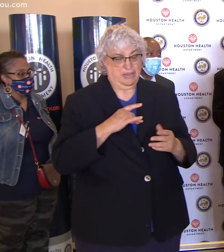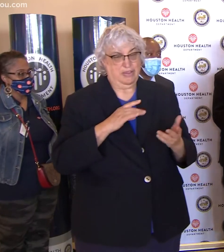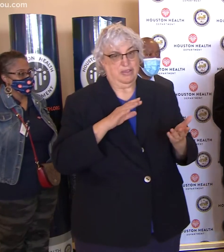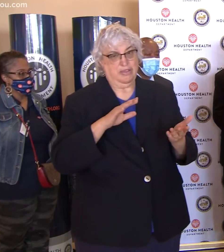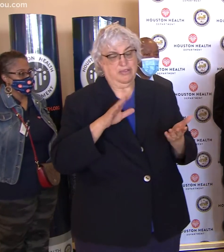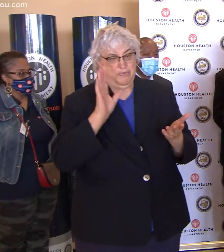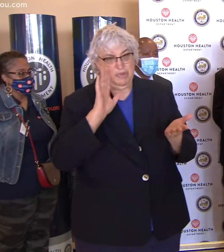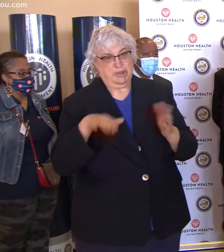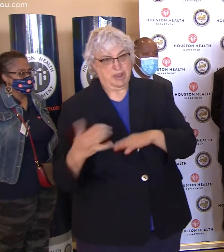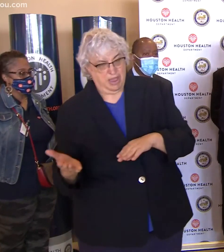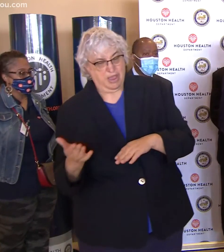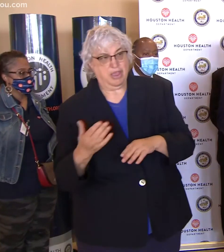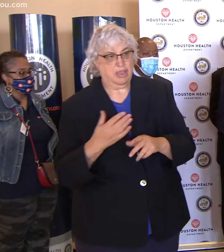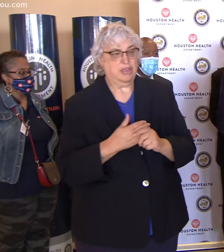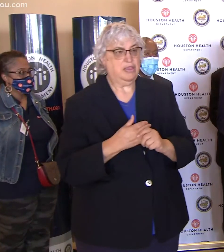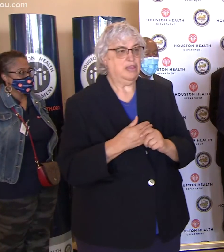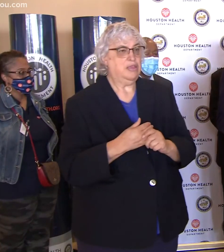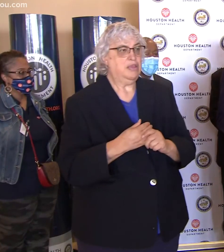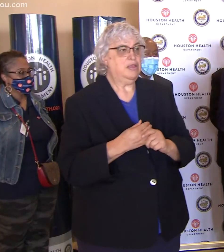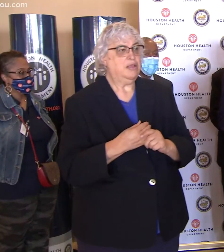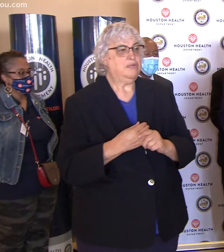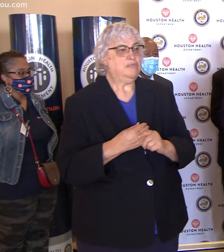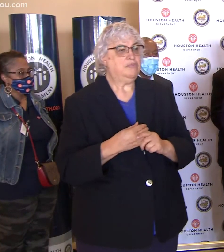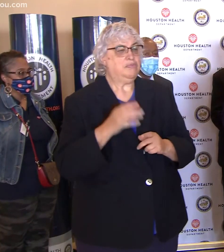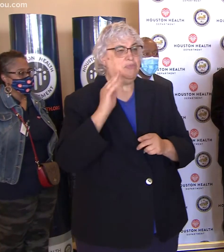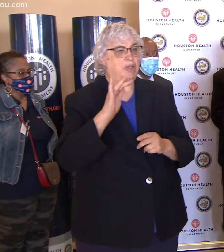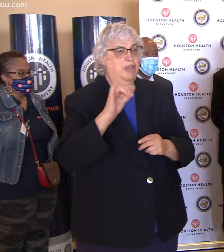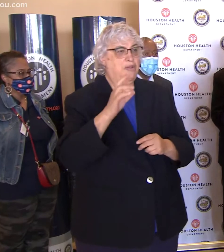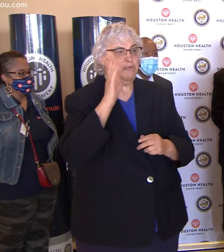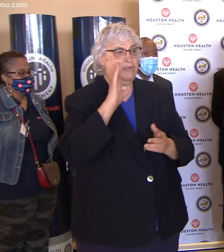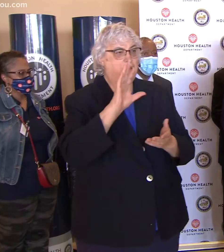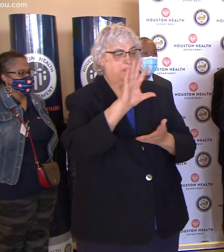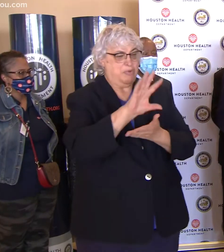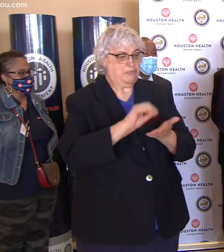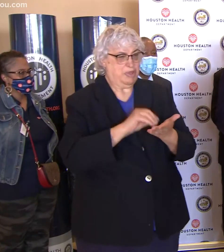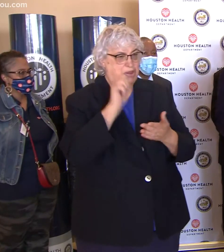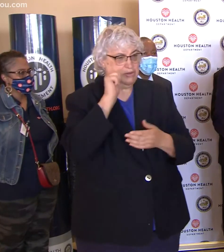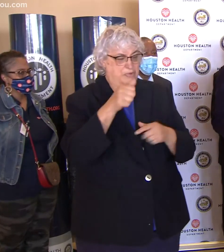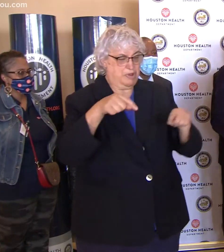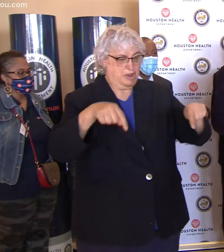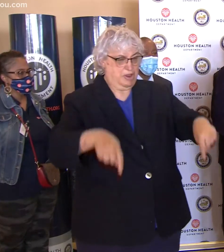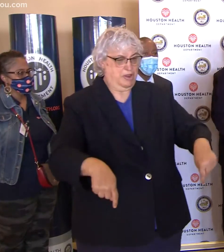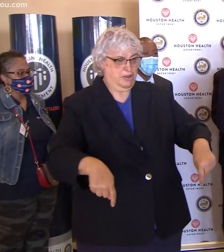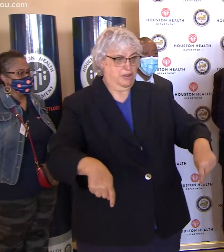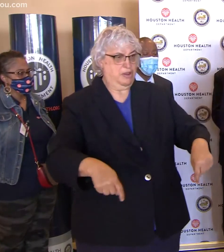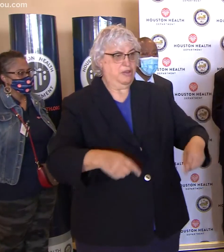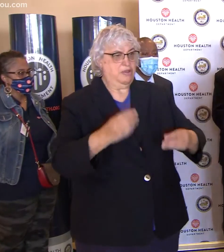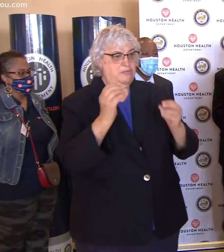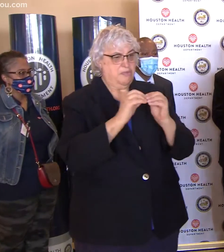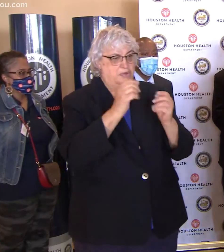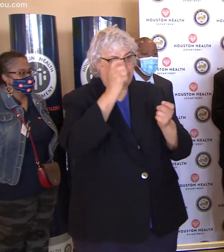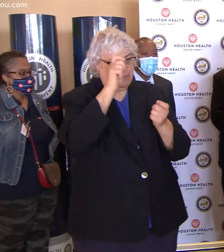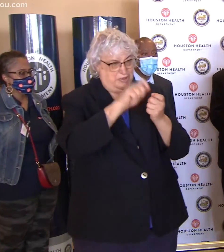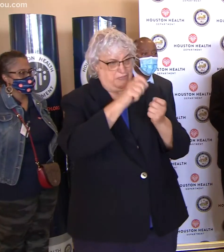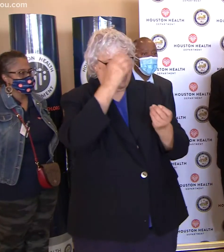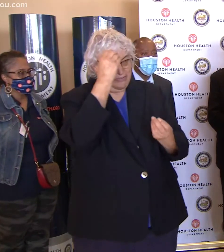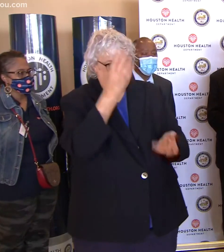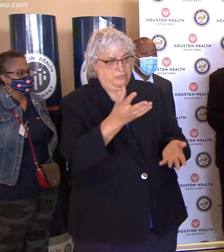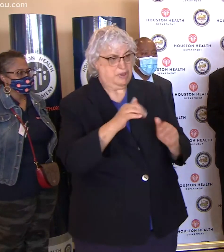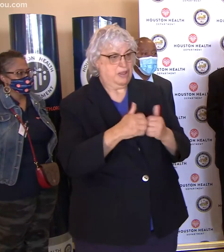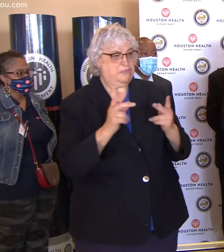is something that, as the mayor said, we will replicate tomorrow. Tomorrow we will give you more specific information on